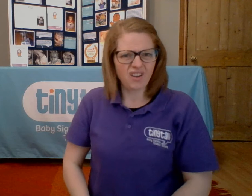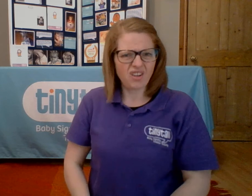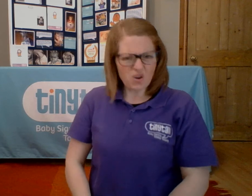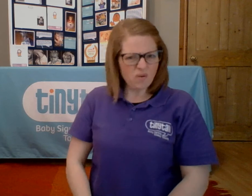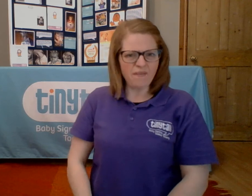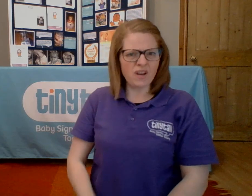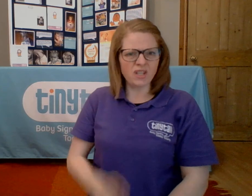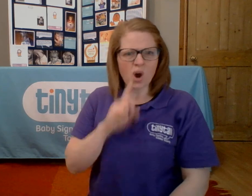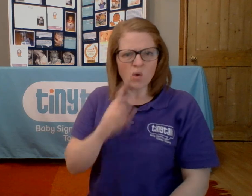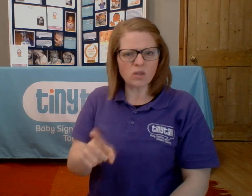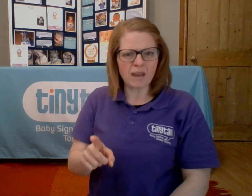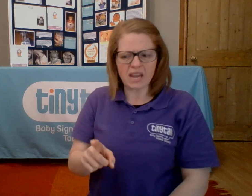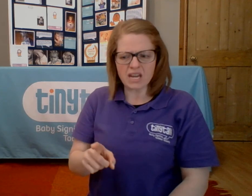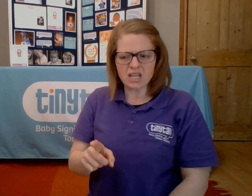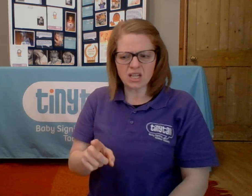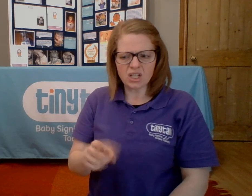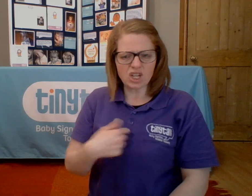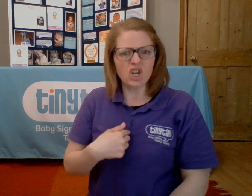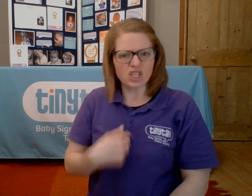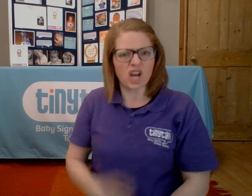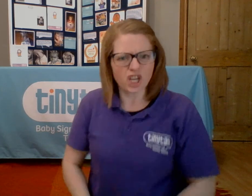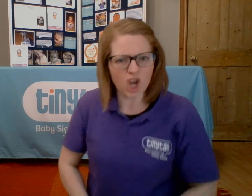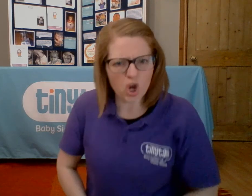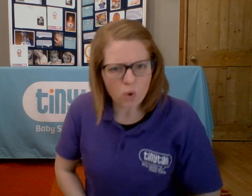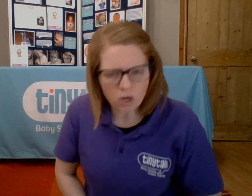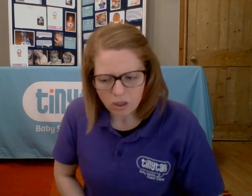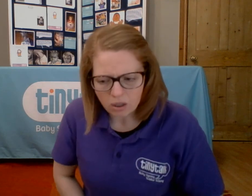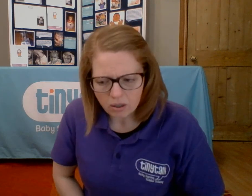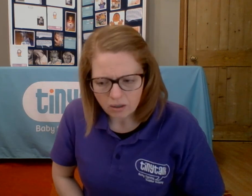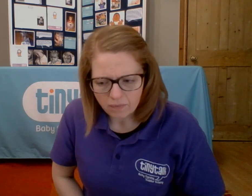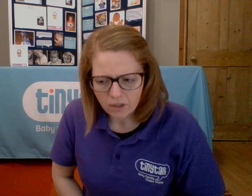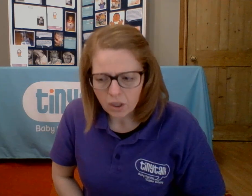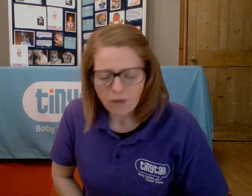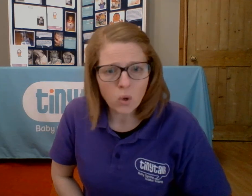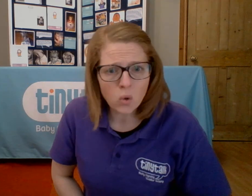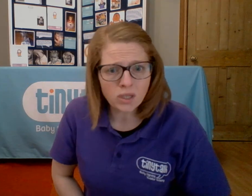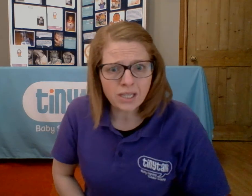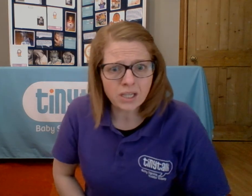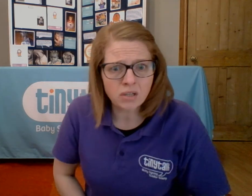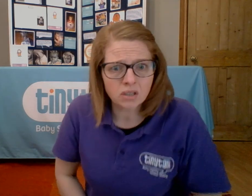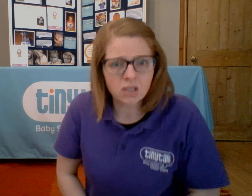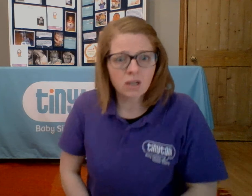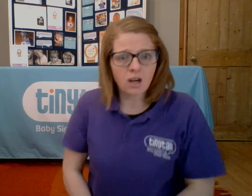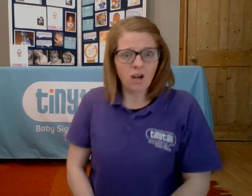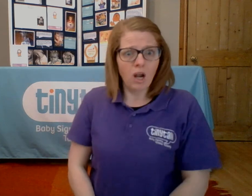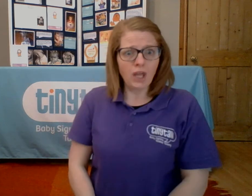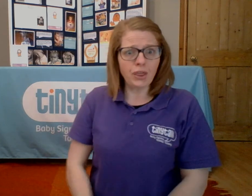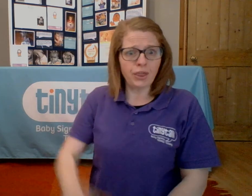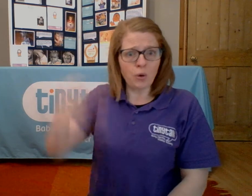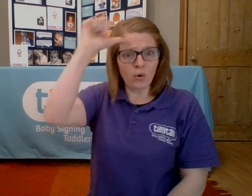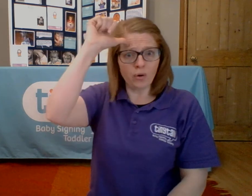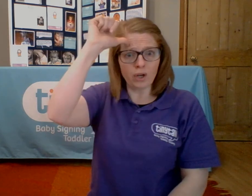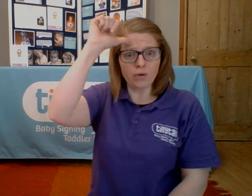You never told me she looks like you. Of course I didn't. I thought you